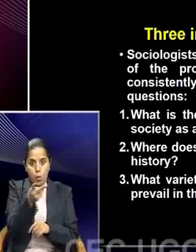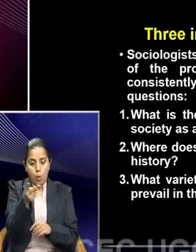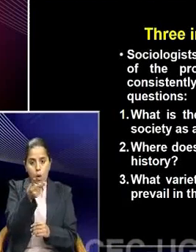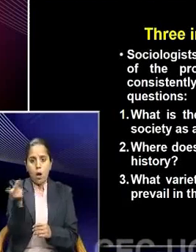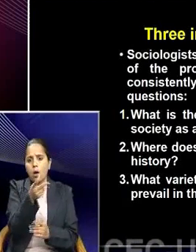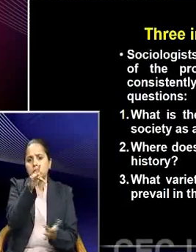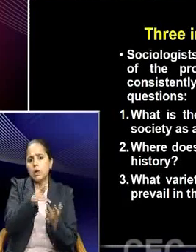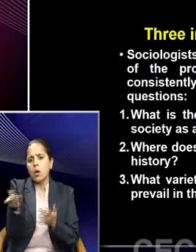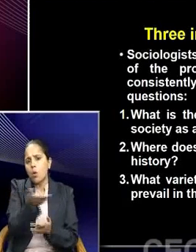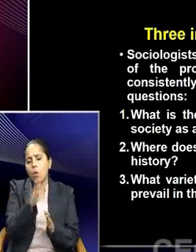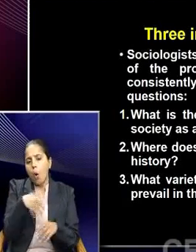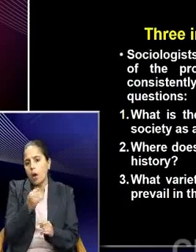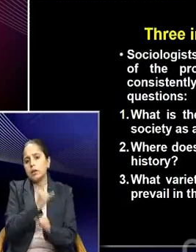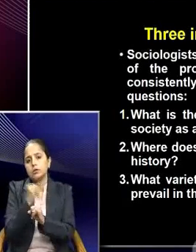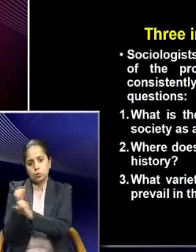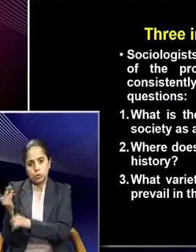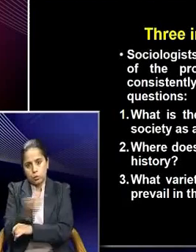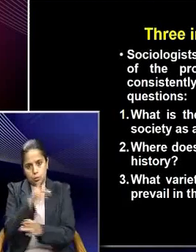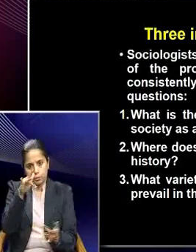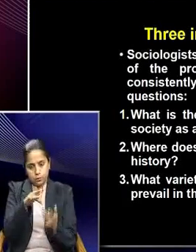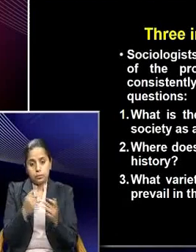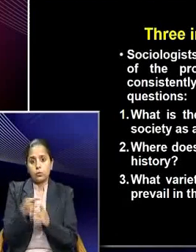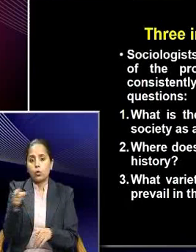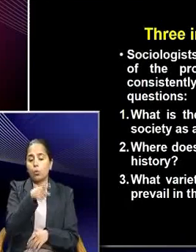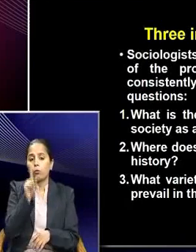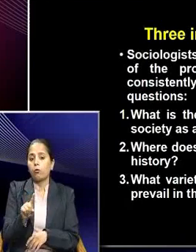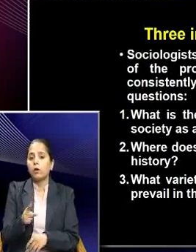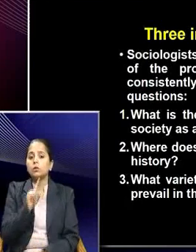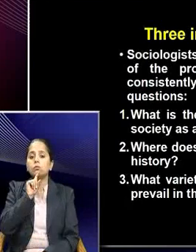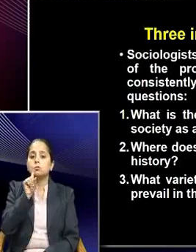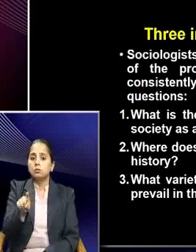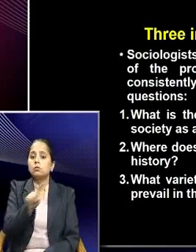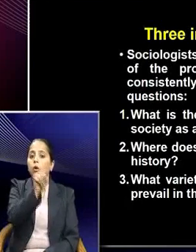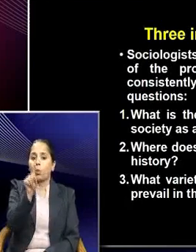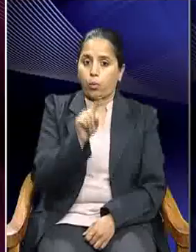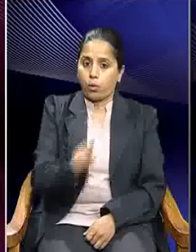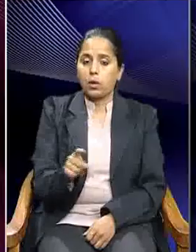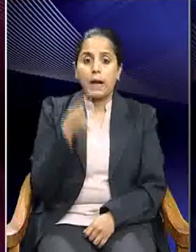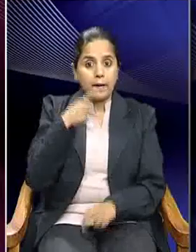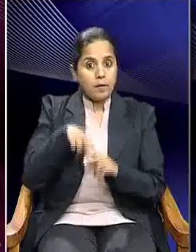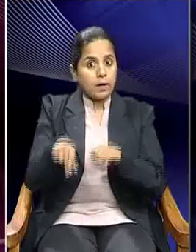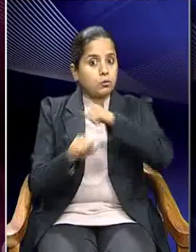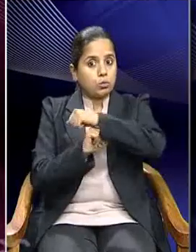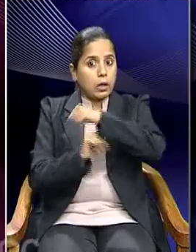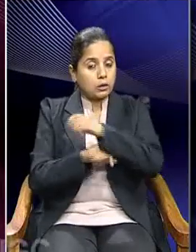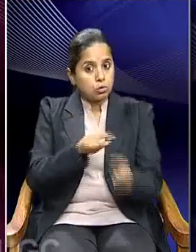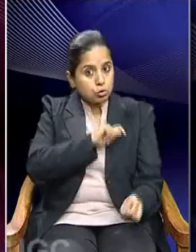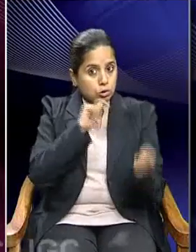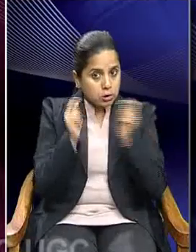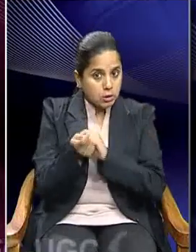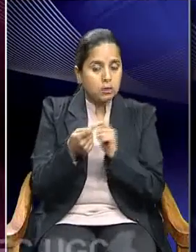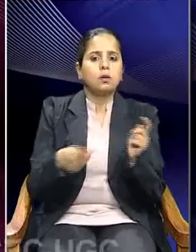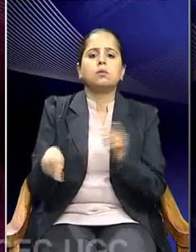and between institutions. So you need to first ask this question, because if structure changes,